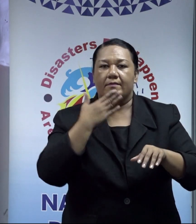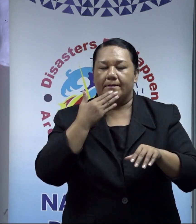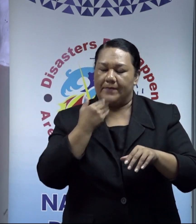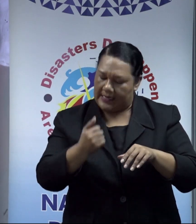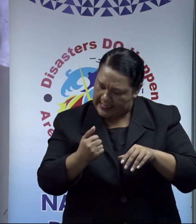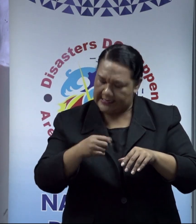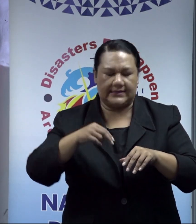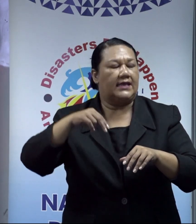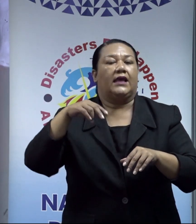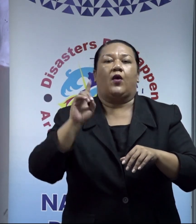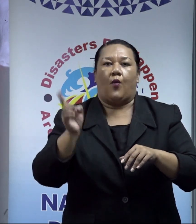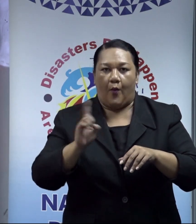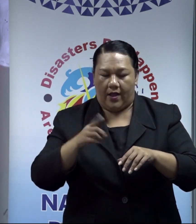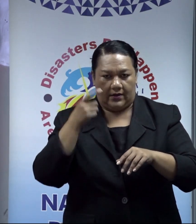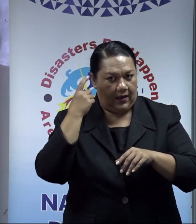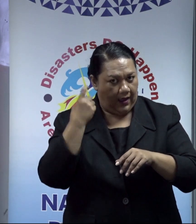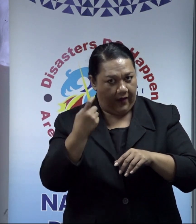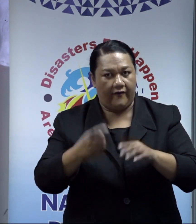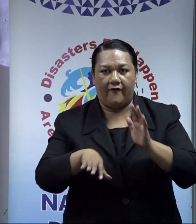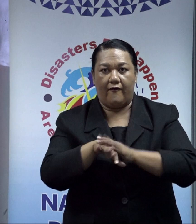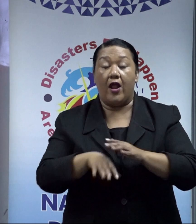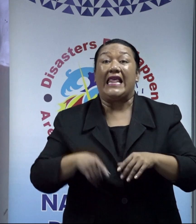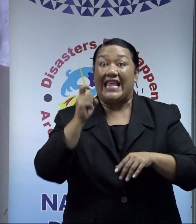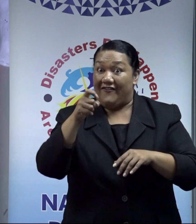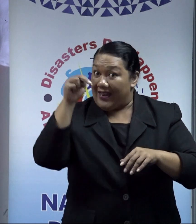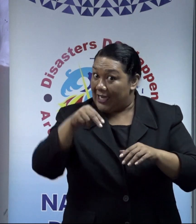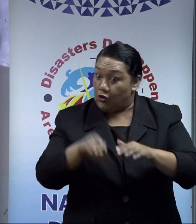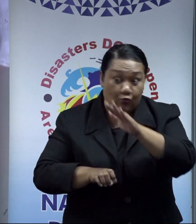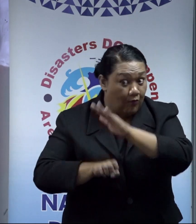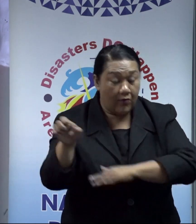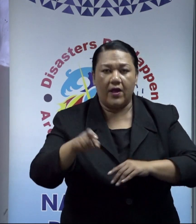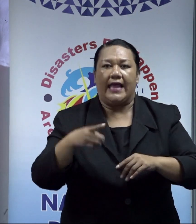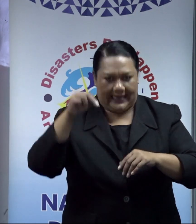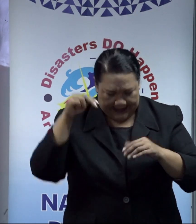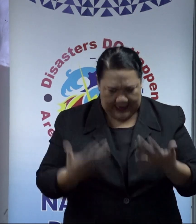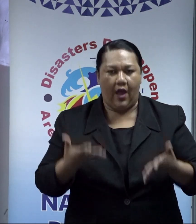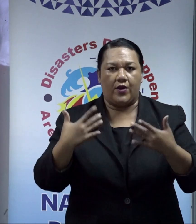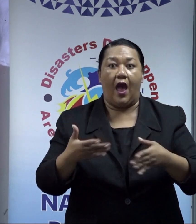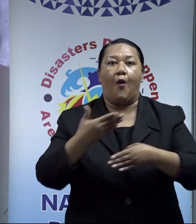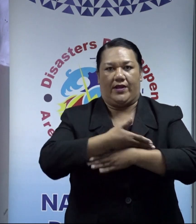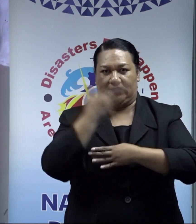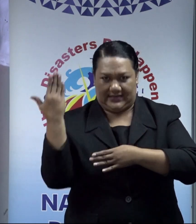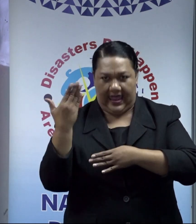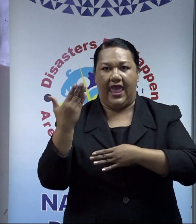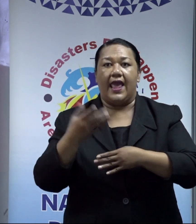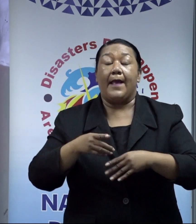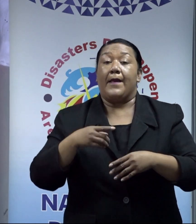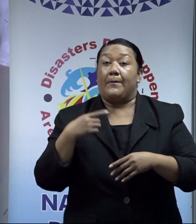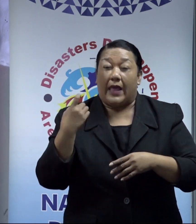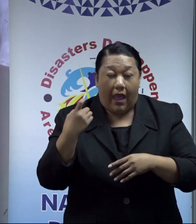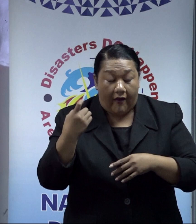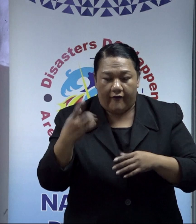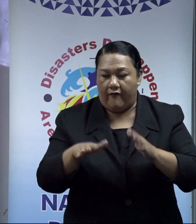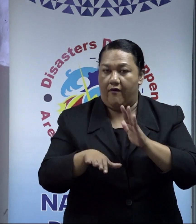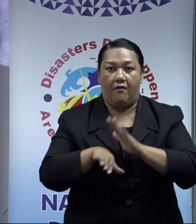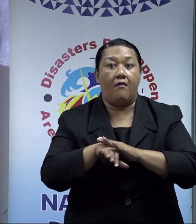arise, please move while it is daylight and ensure that all movement is made with caution. Please remember that while